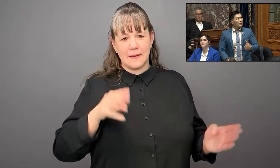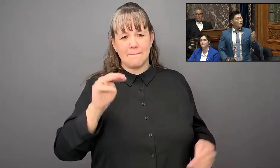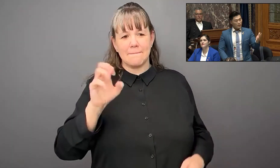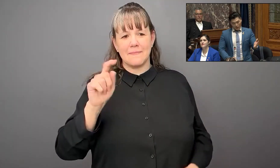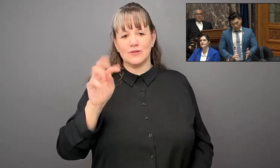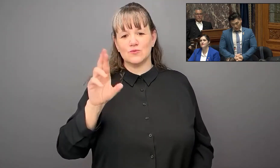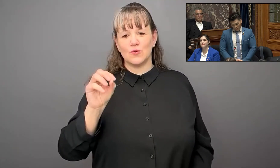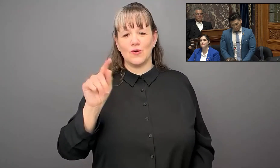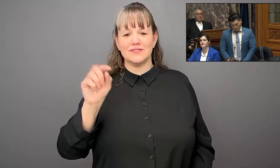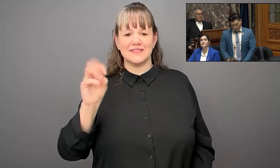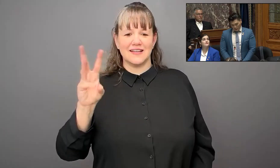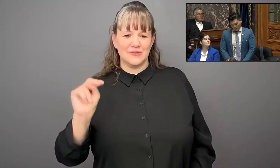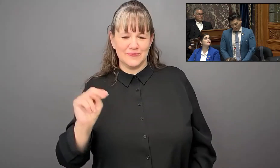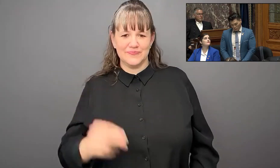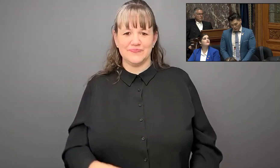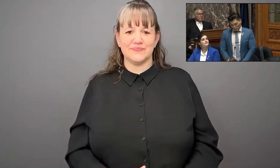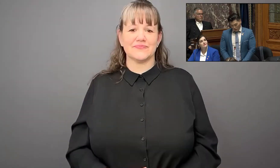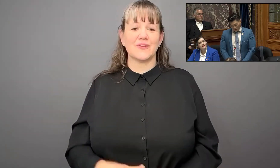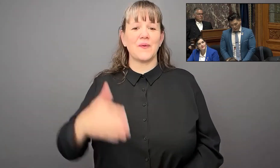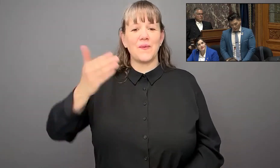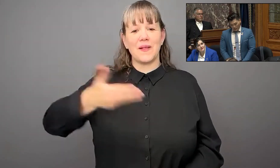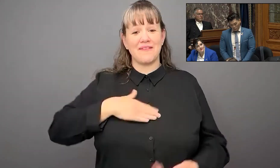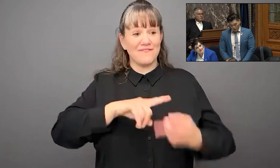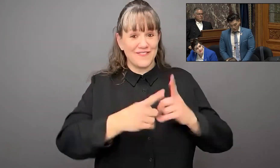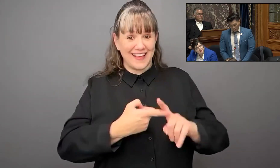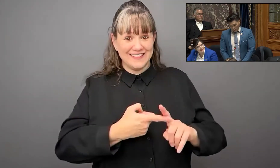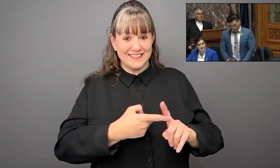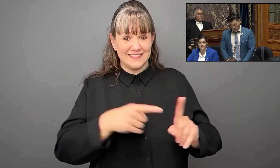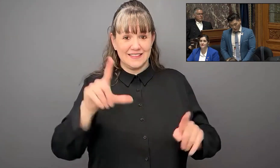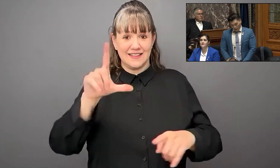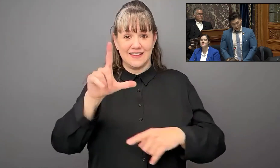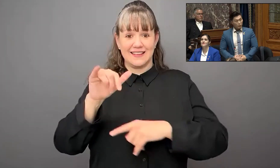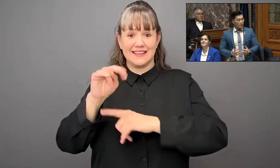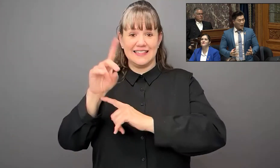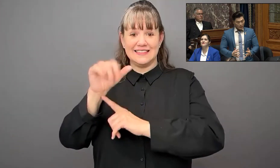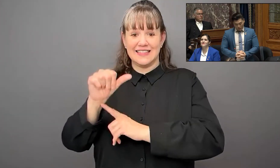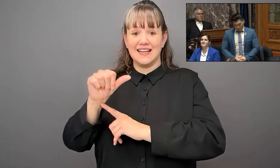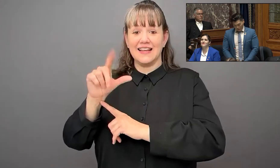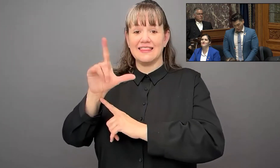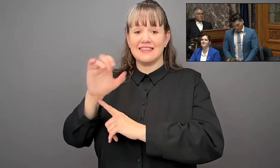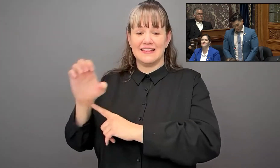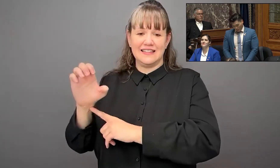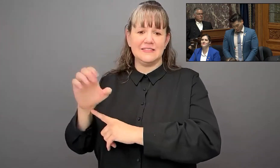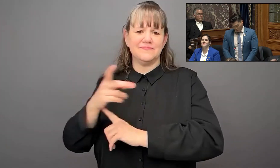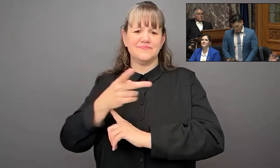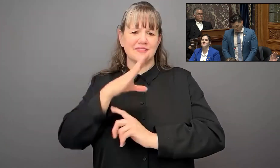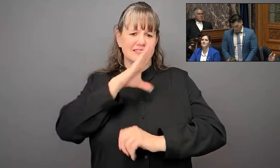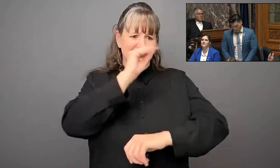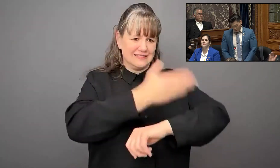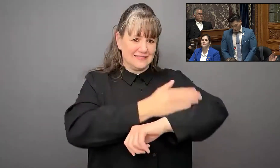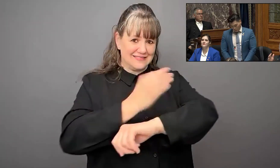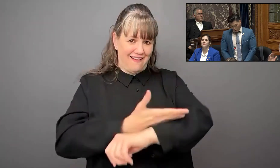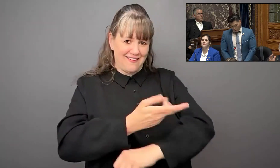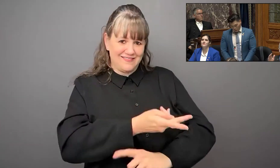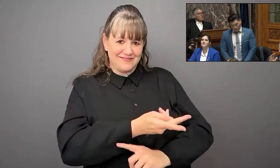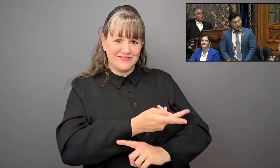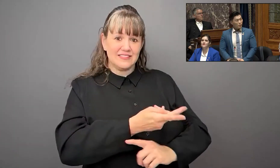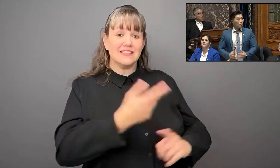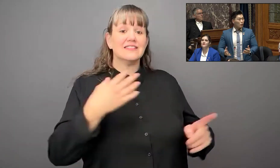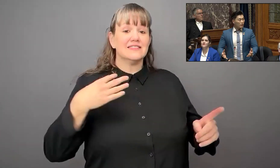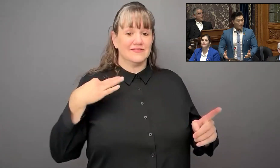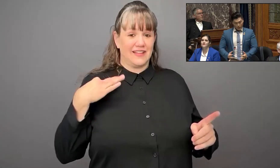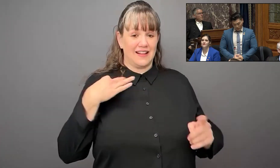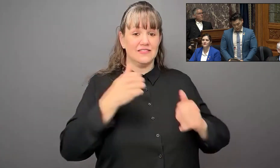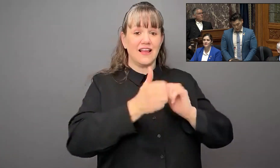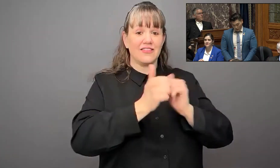Linda Lee, and her two sons, Henry Wong and William Wong. She was a candidate with us for Richmond Bridgeport, but